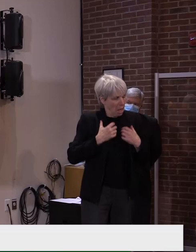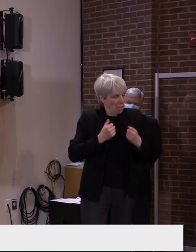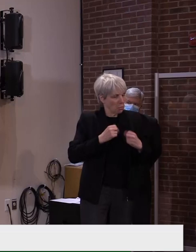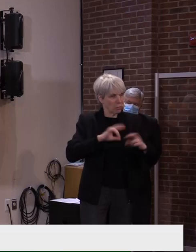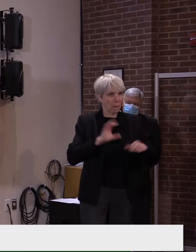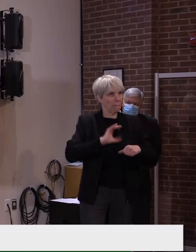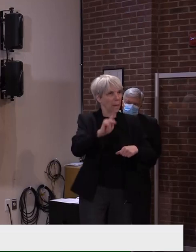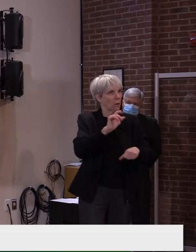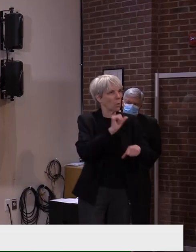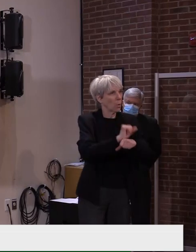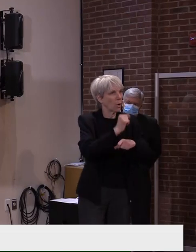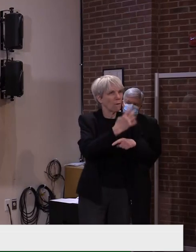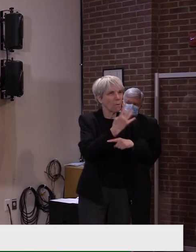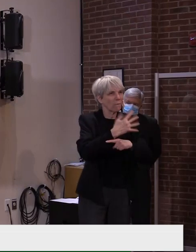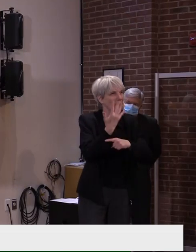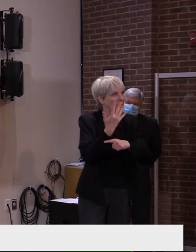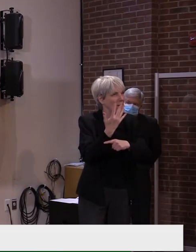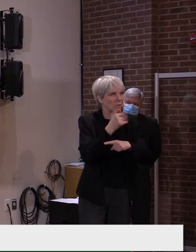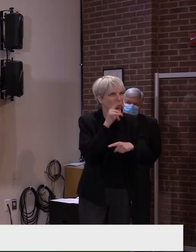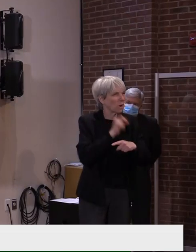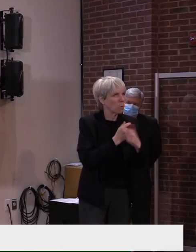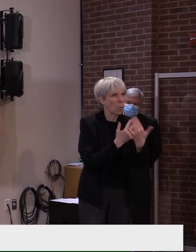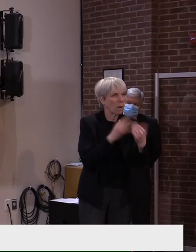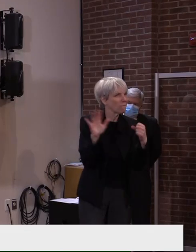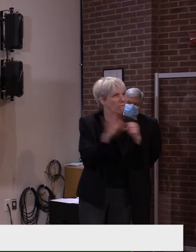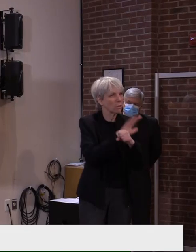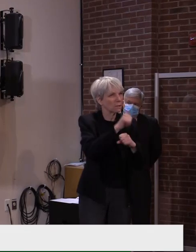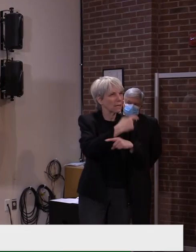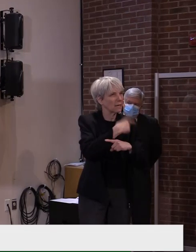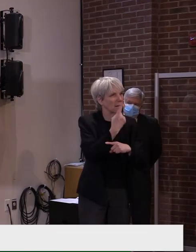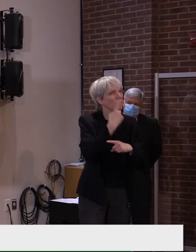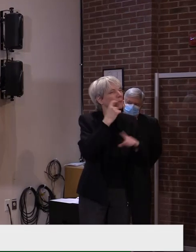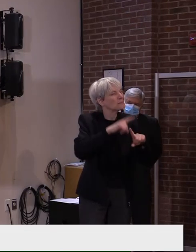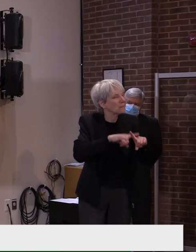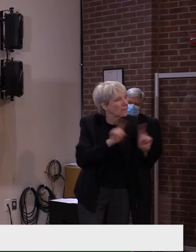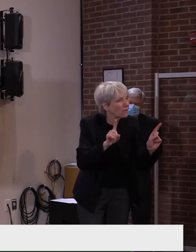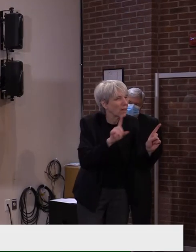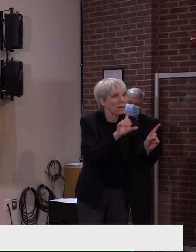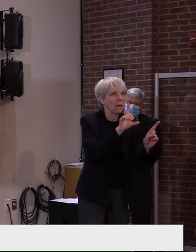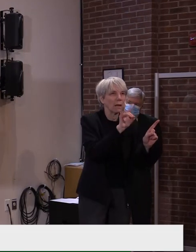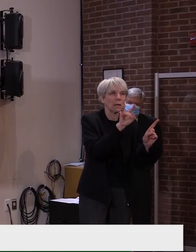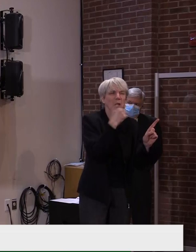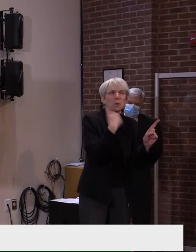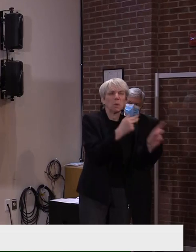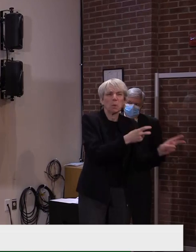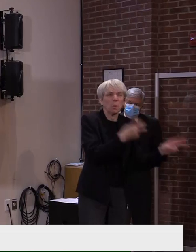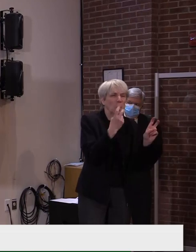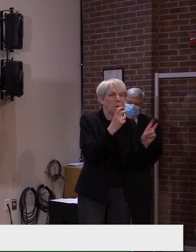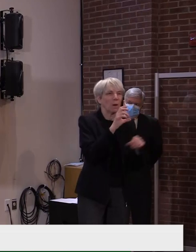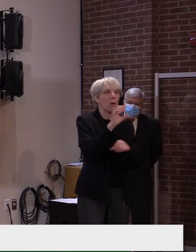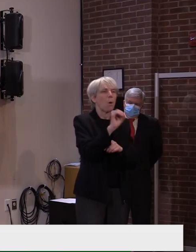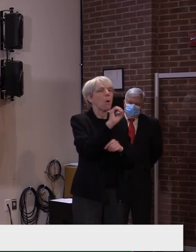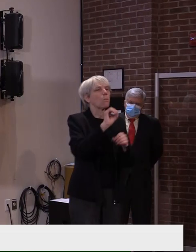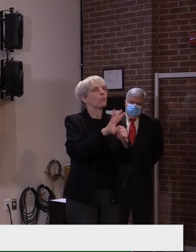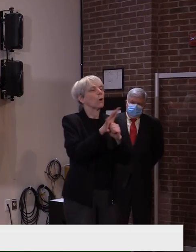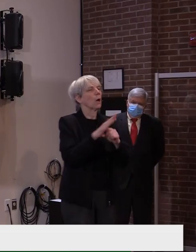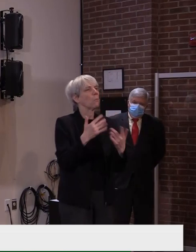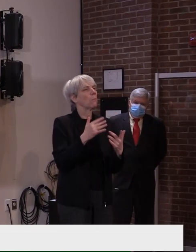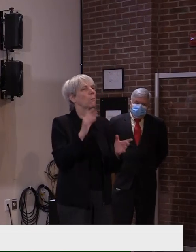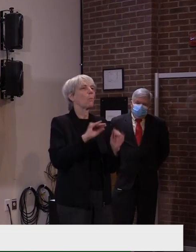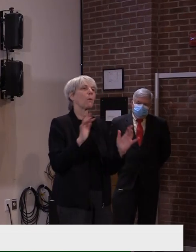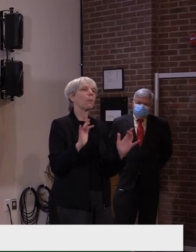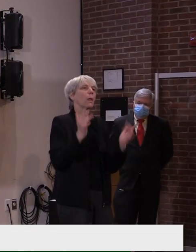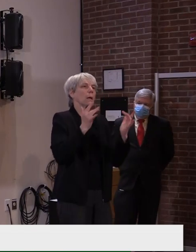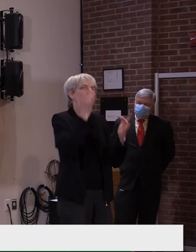period. I think they were also, if I can read between the lines, thinking a little bit about the supply chain we were just